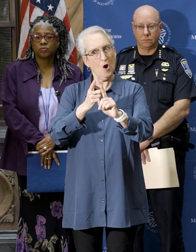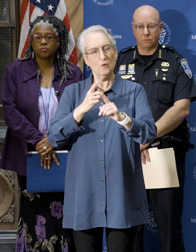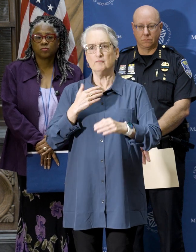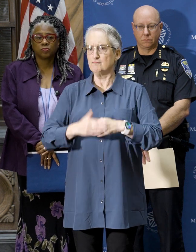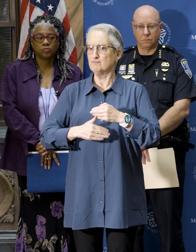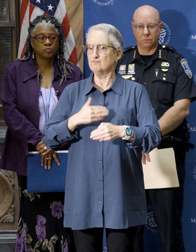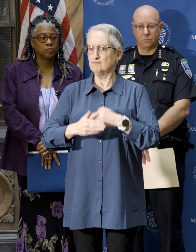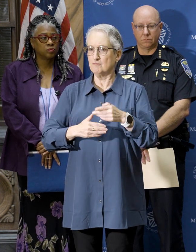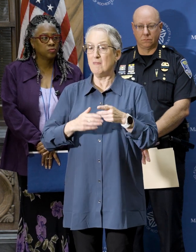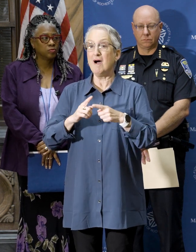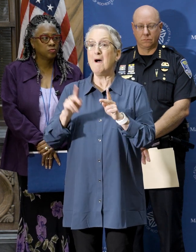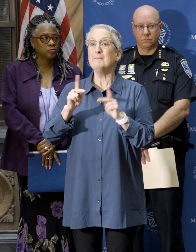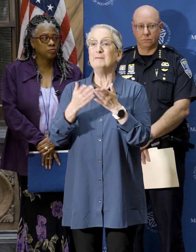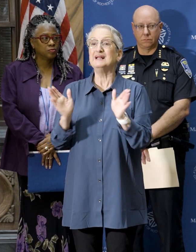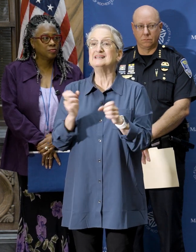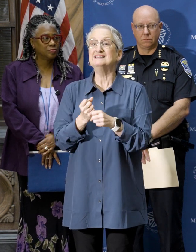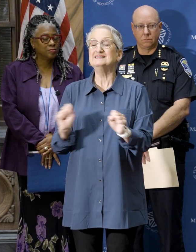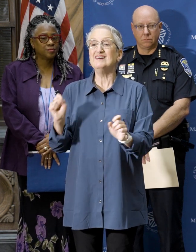anything in this job in the last